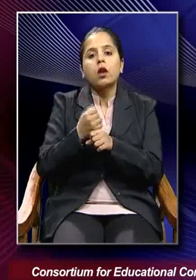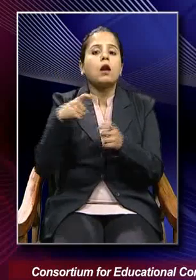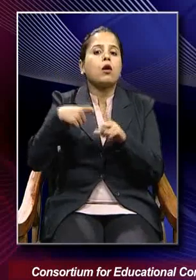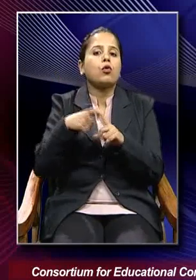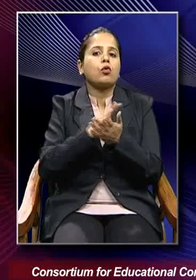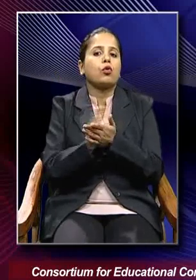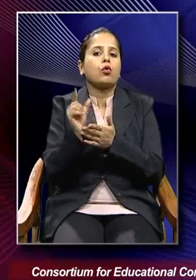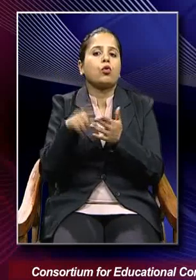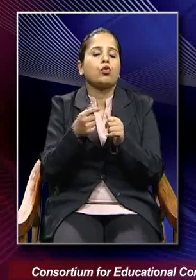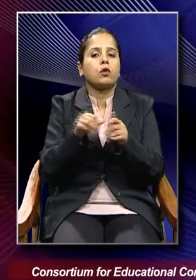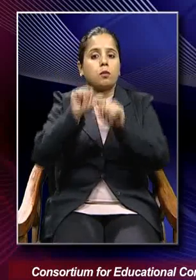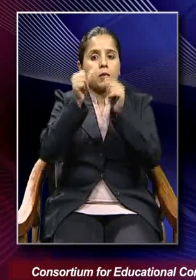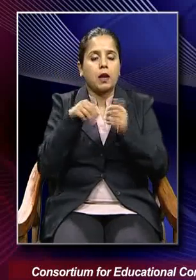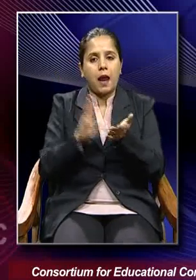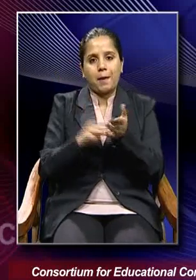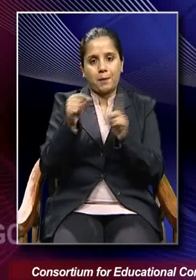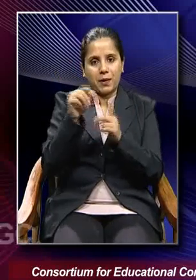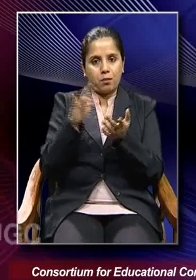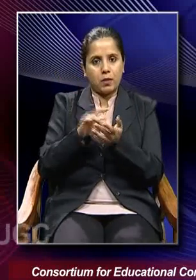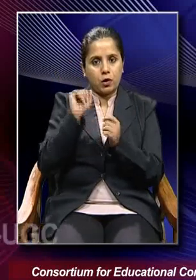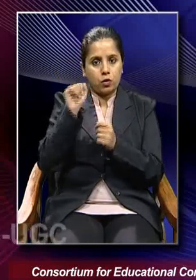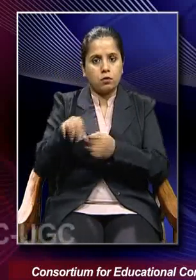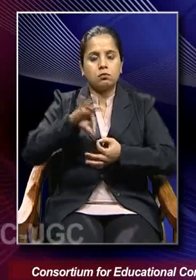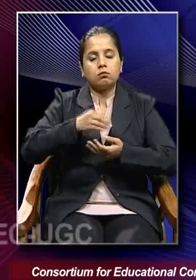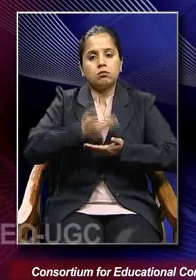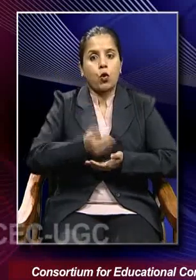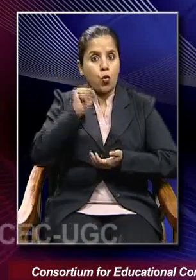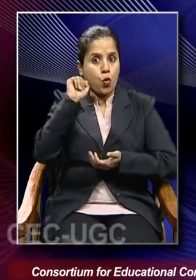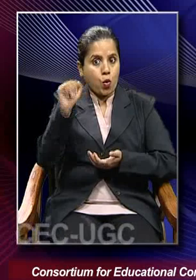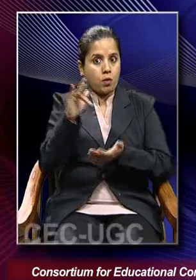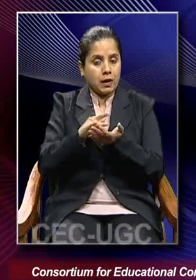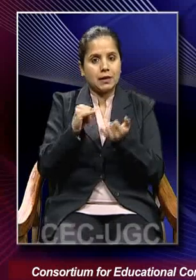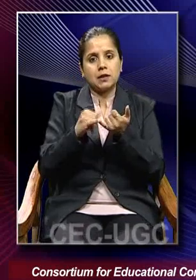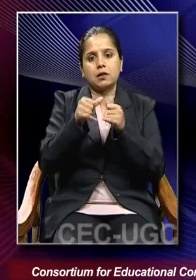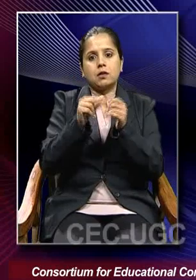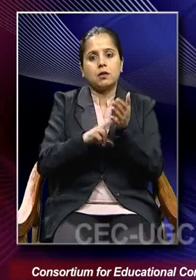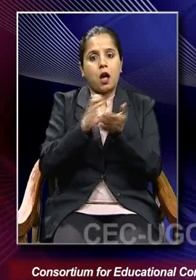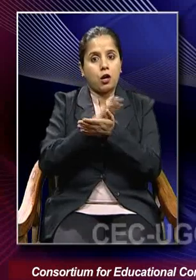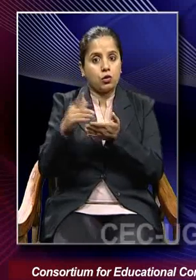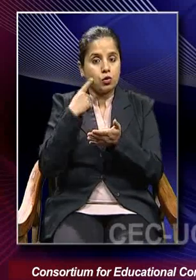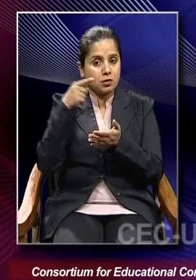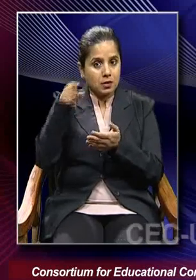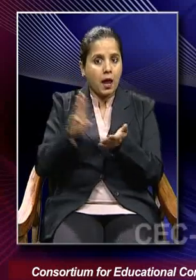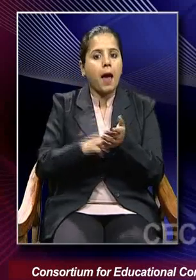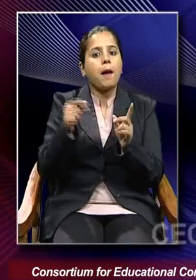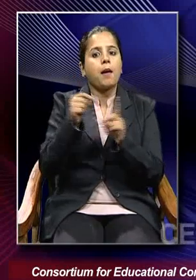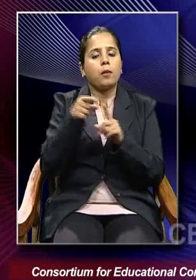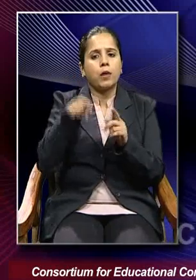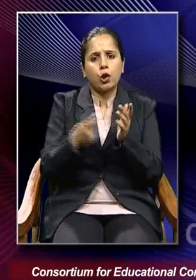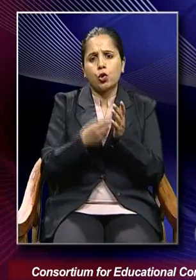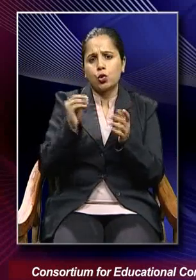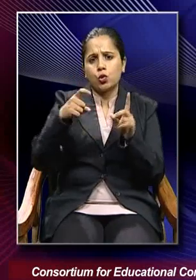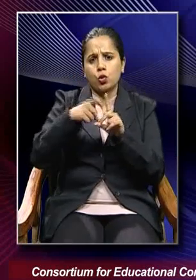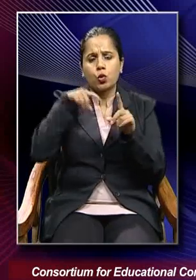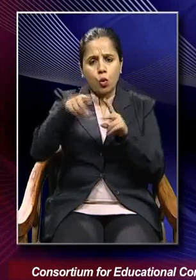of Monuments, Madhya Pradesh, Buddhist monuments at Sanchi, Madhya Pradesh, rock